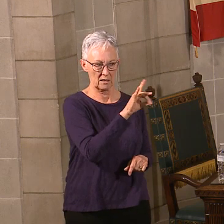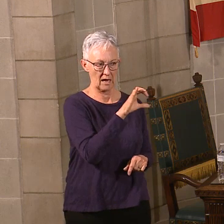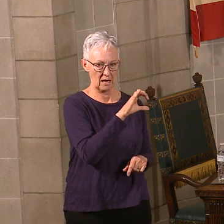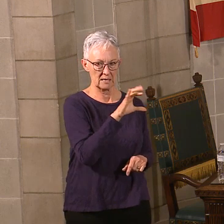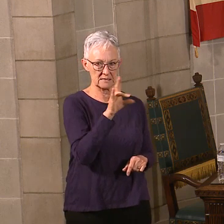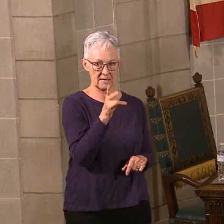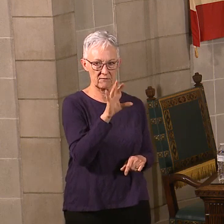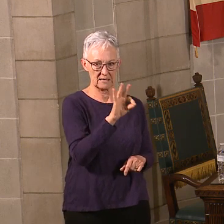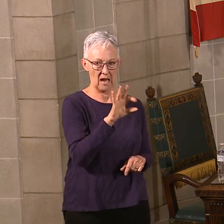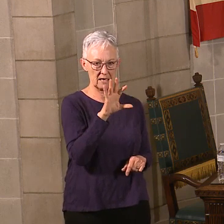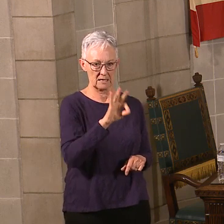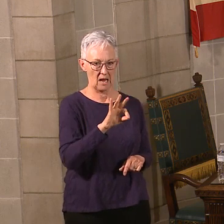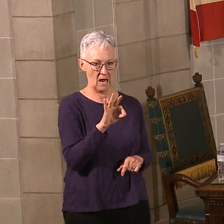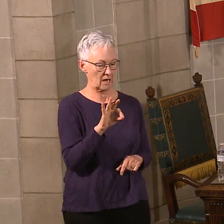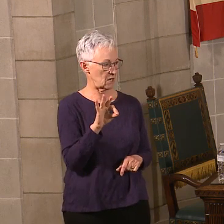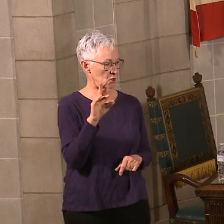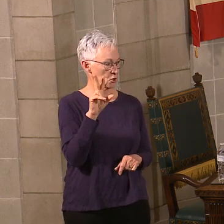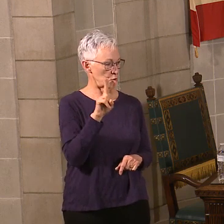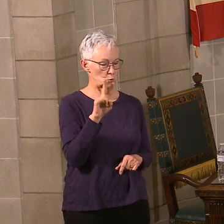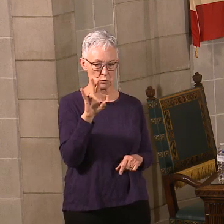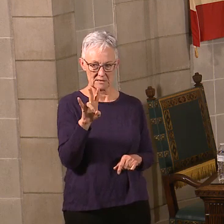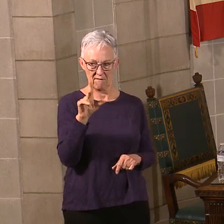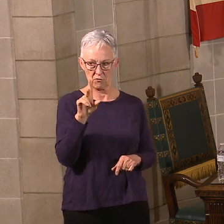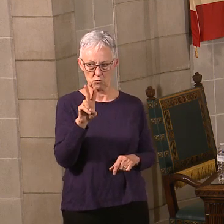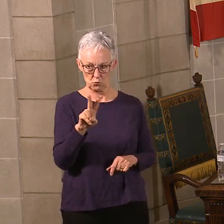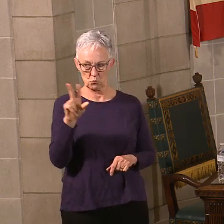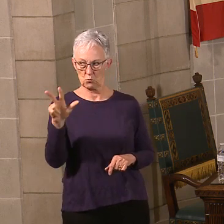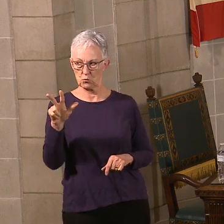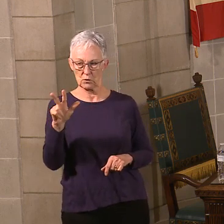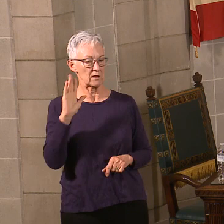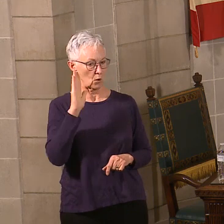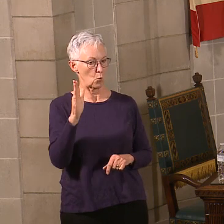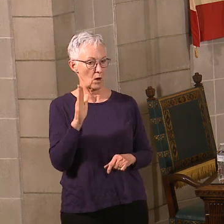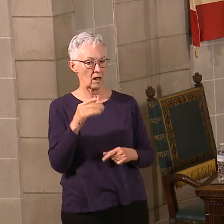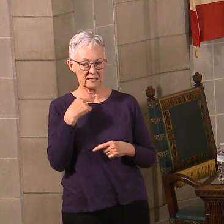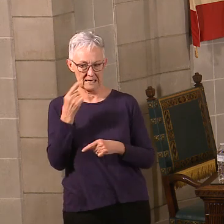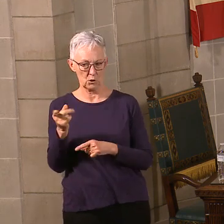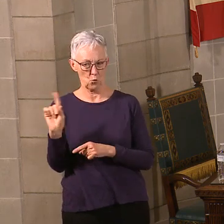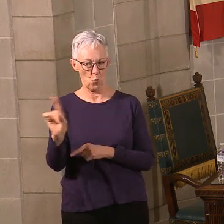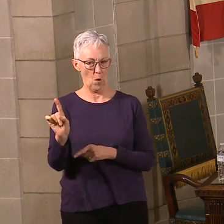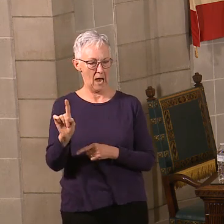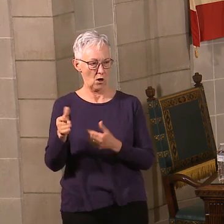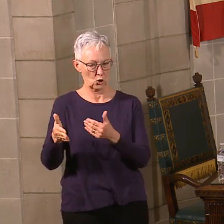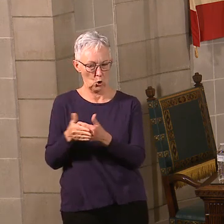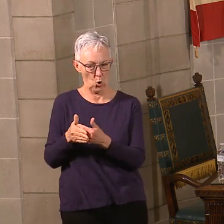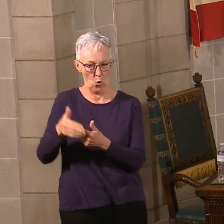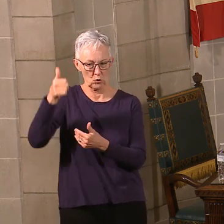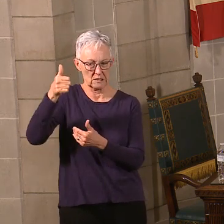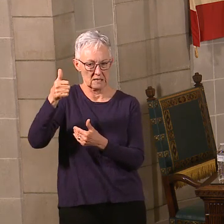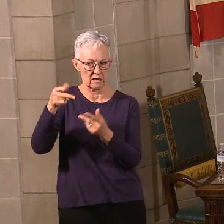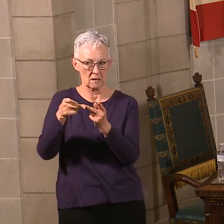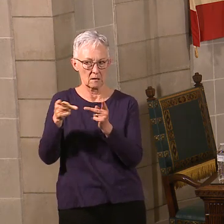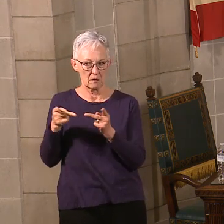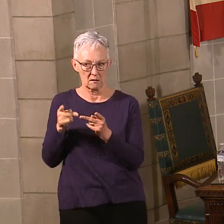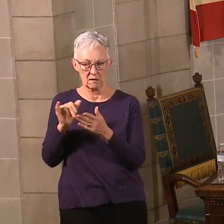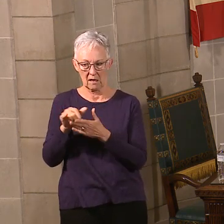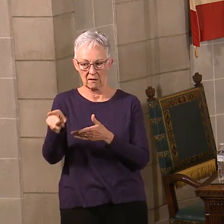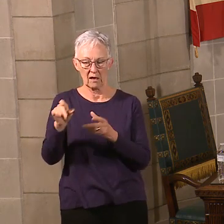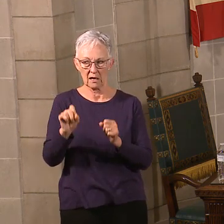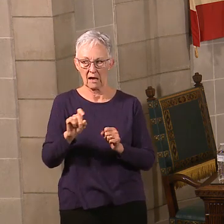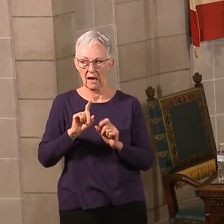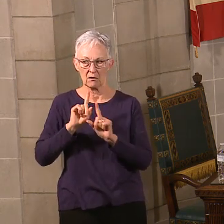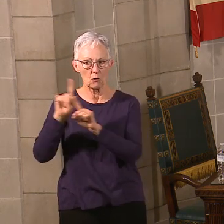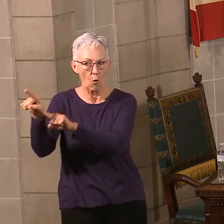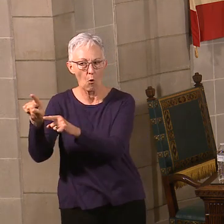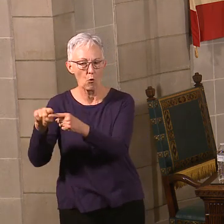1-800-799-7233, it will route you to the program nearest you. Thank you again to Governor Ricketts for drawing attention to